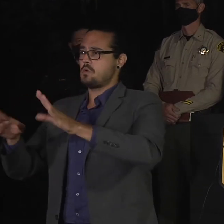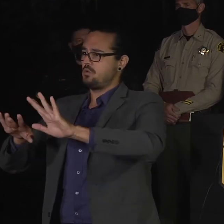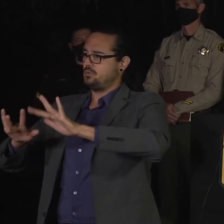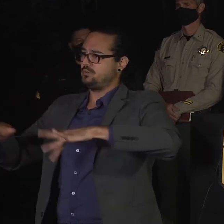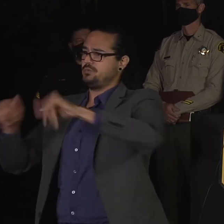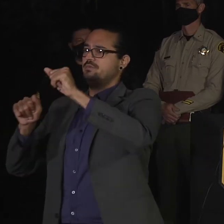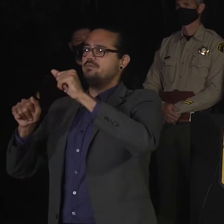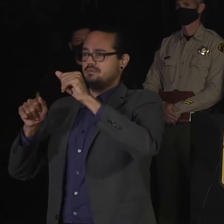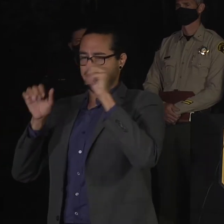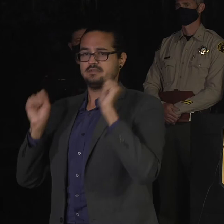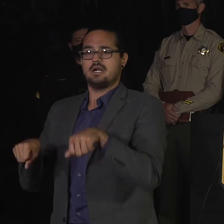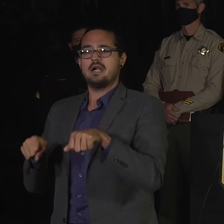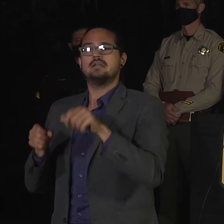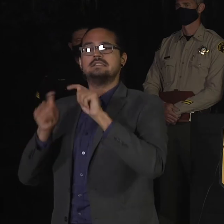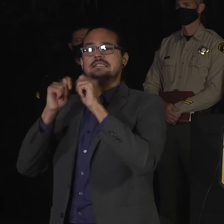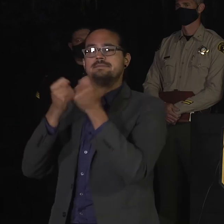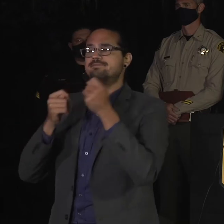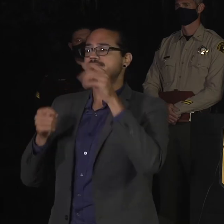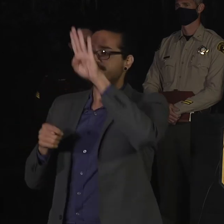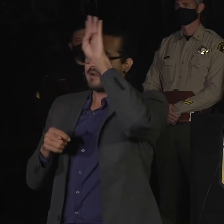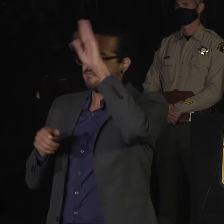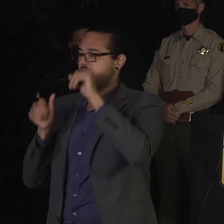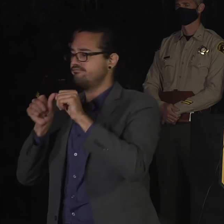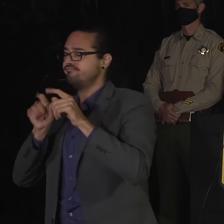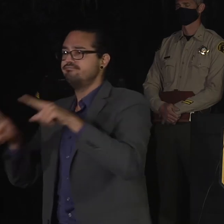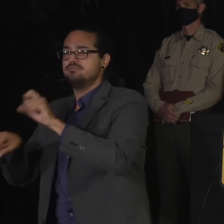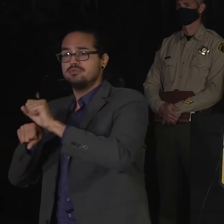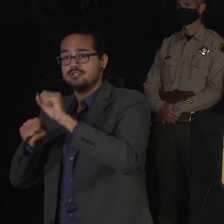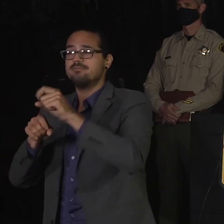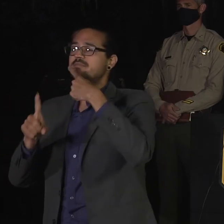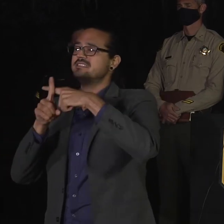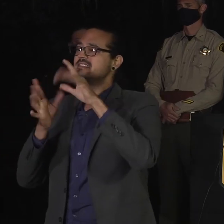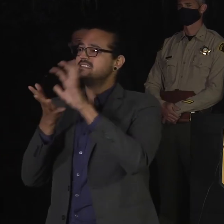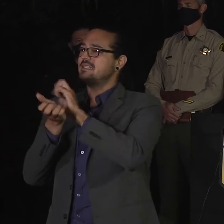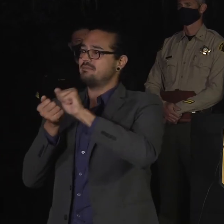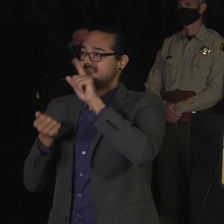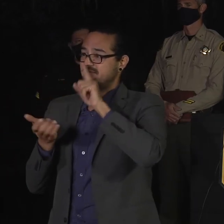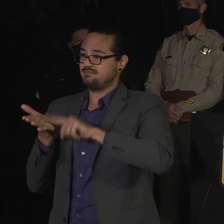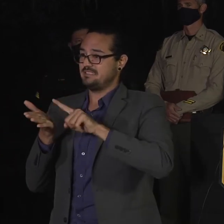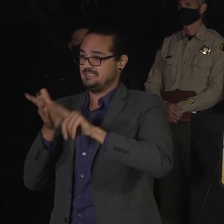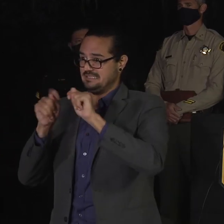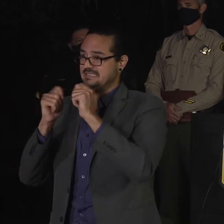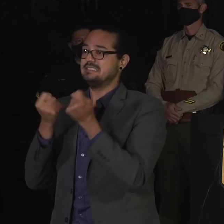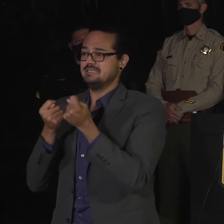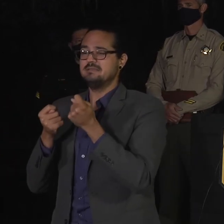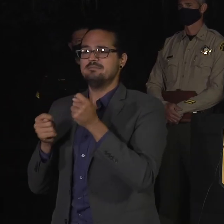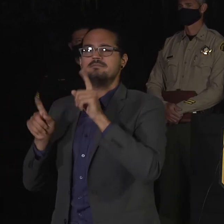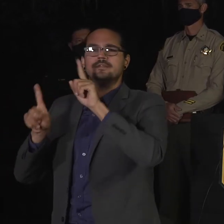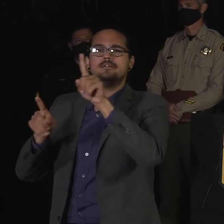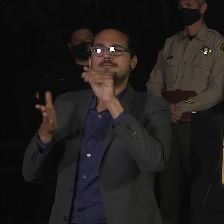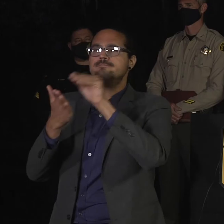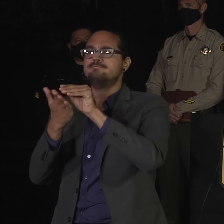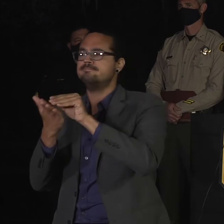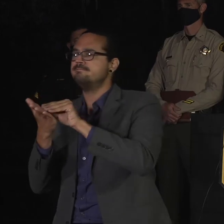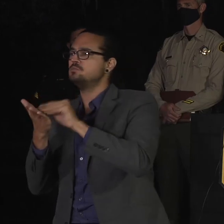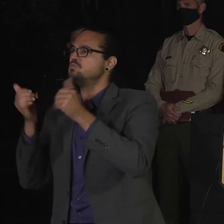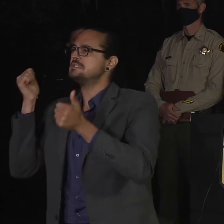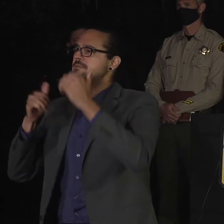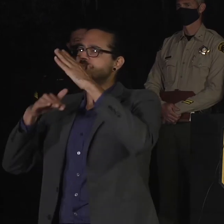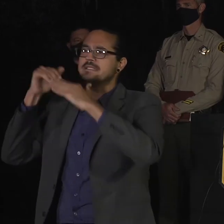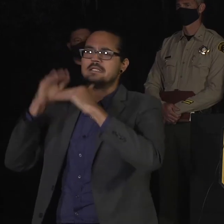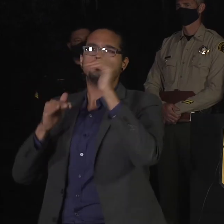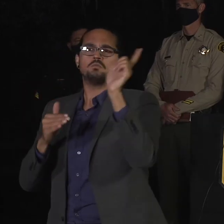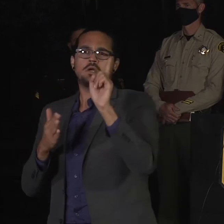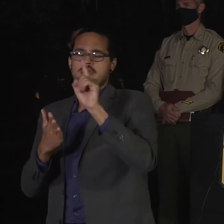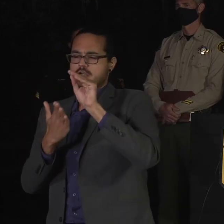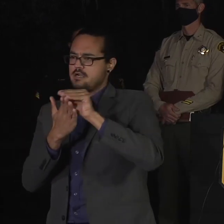evaluate what losses we have, but also determine what structures are still left. So please be patient with us. We're